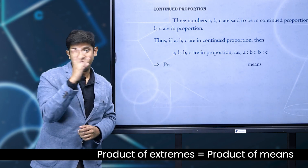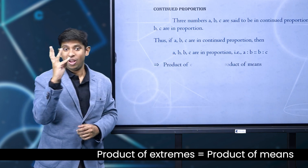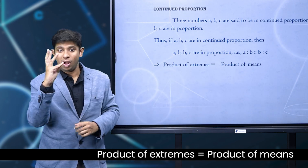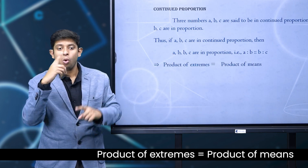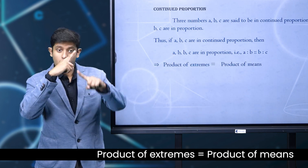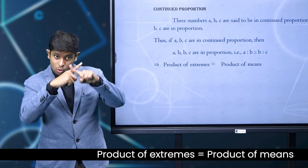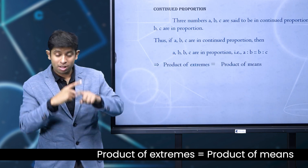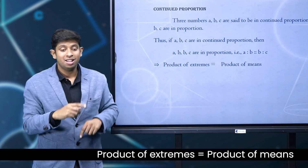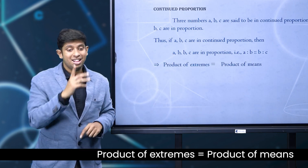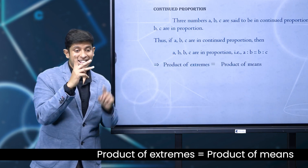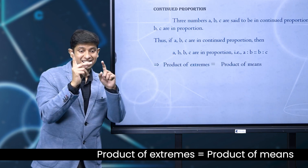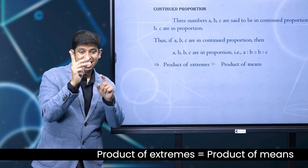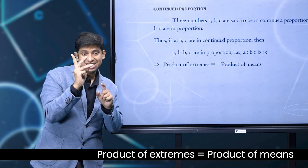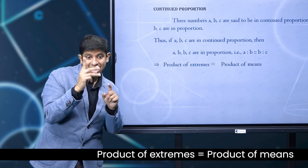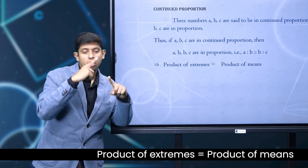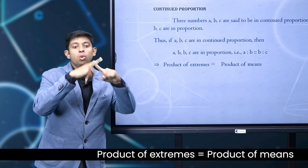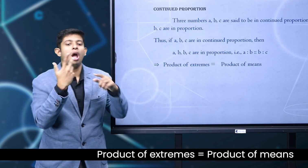Product of extremes equals to product of means.